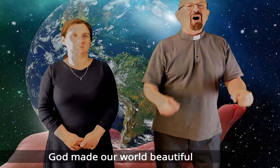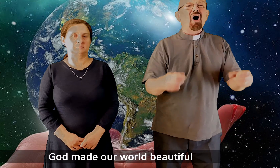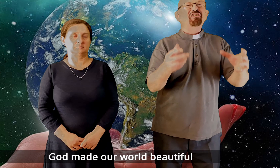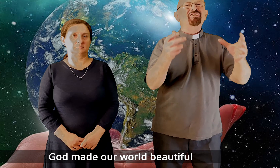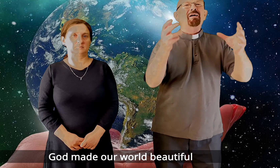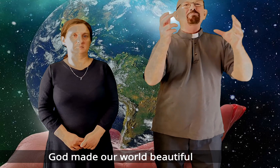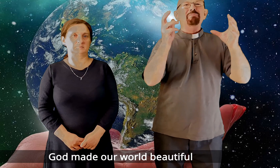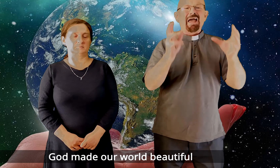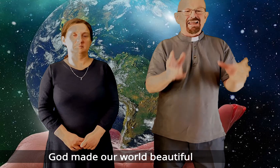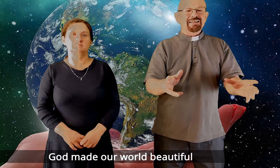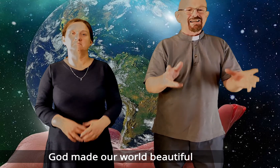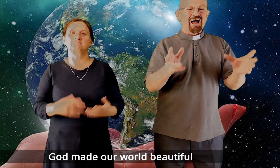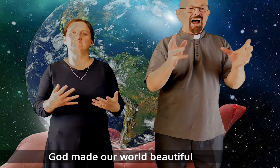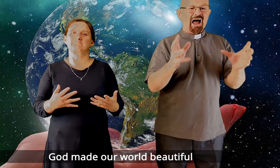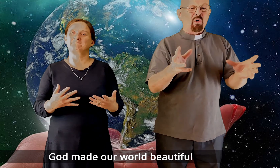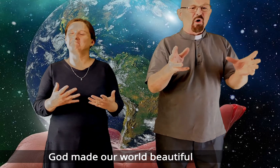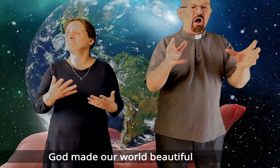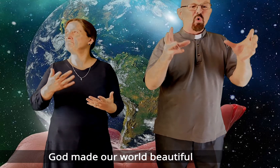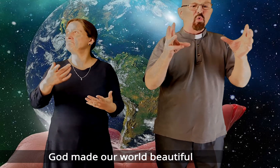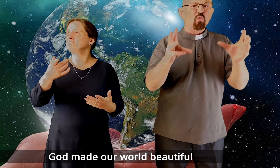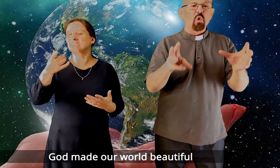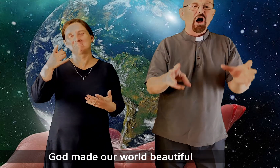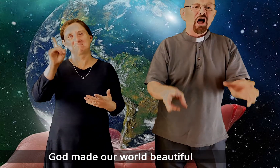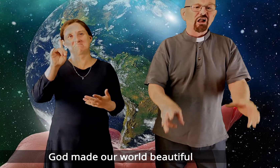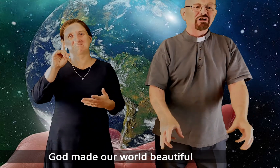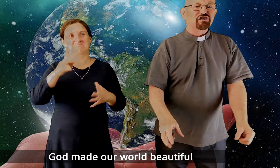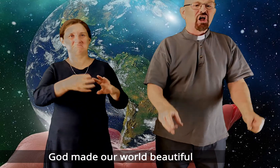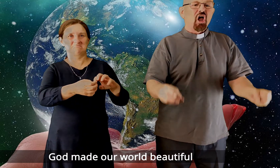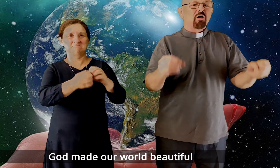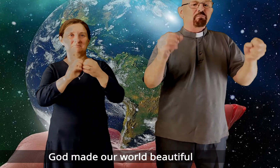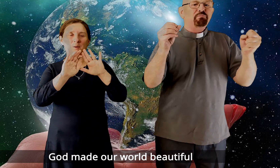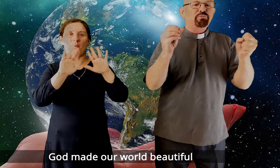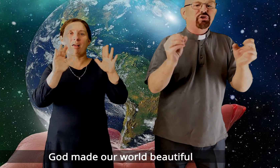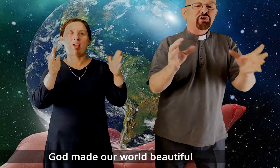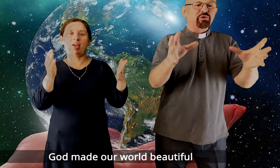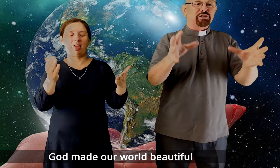God made our world beautiful.